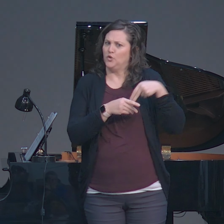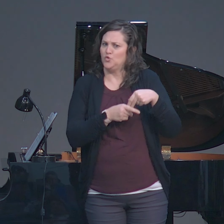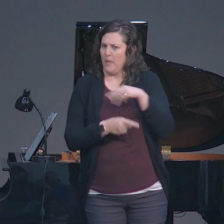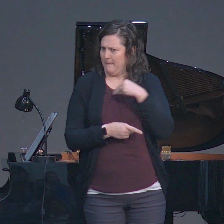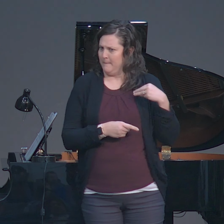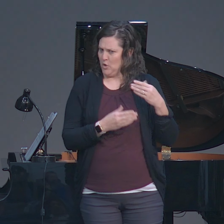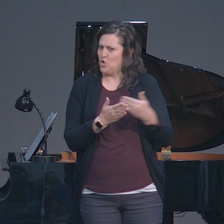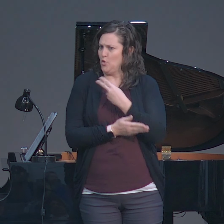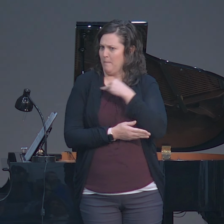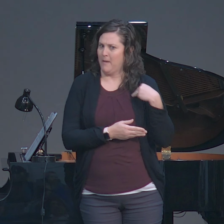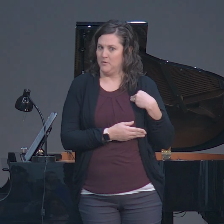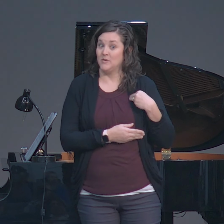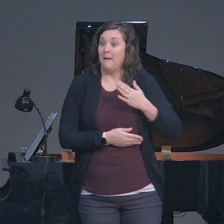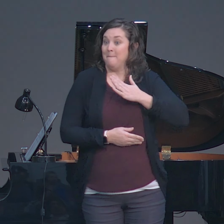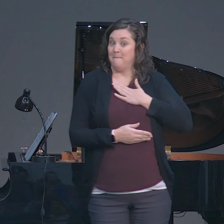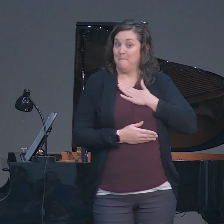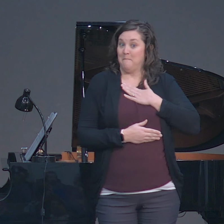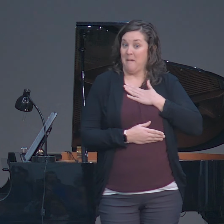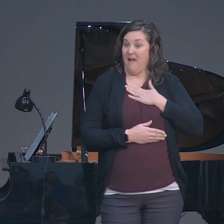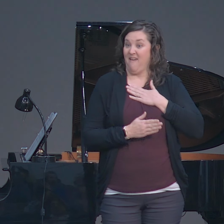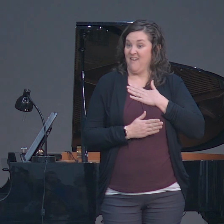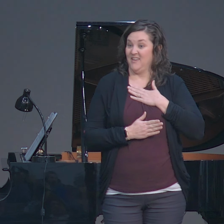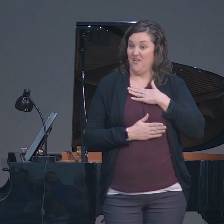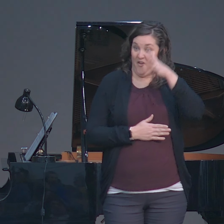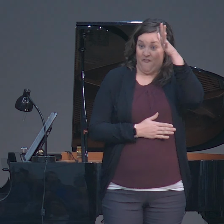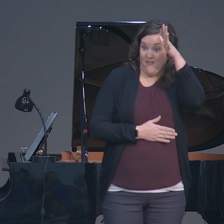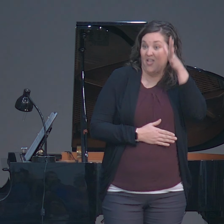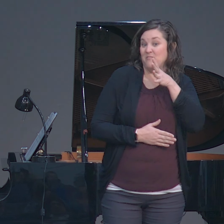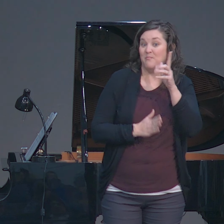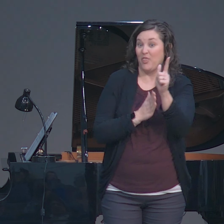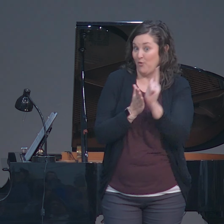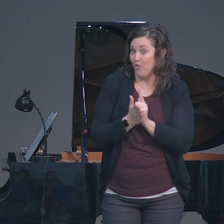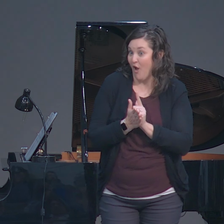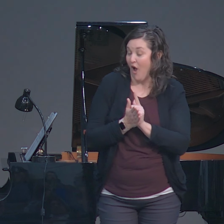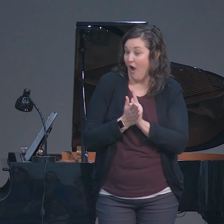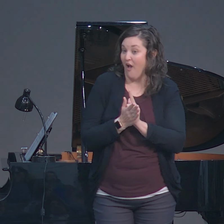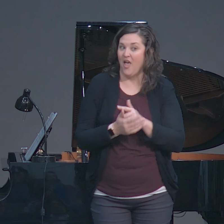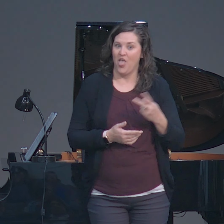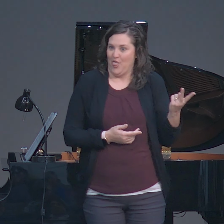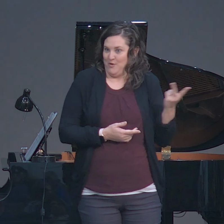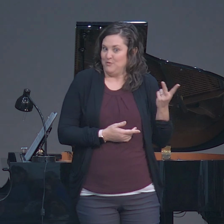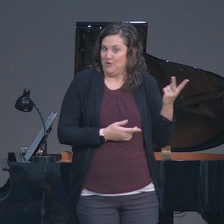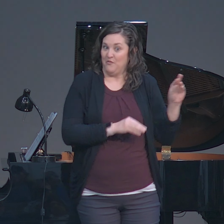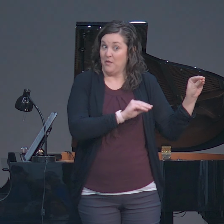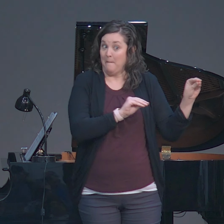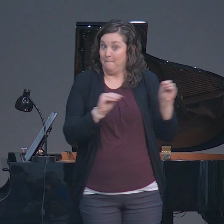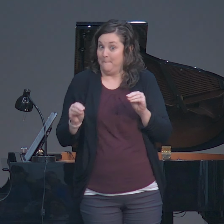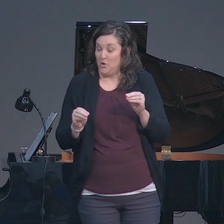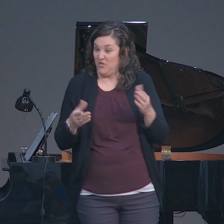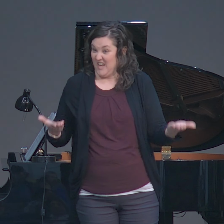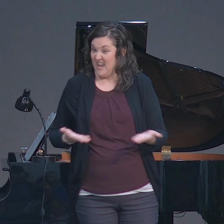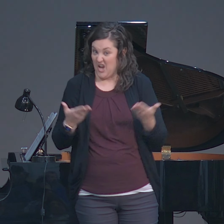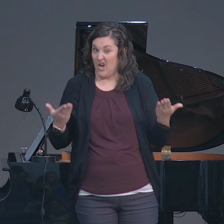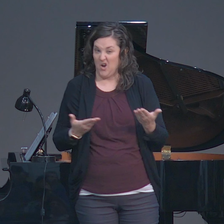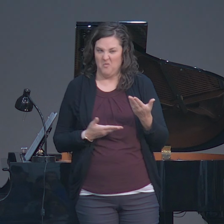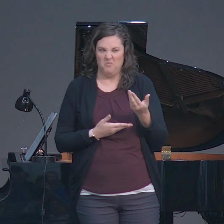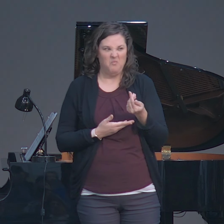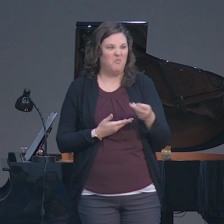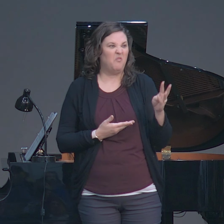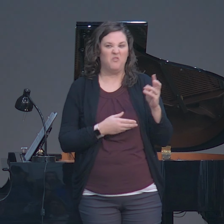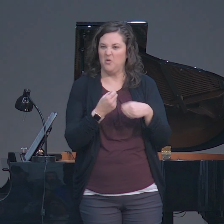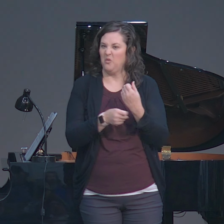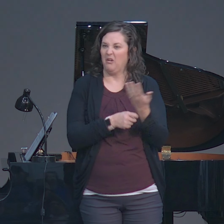my in-laws, Eldon and Cheryl Crenshaw. We moved them up here just over a couple years ago, and it's been